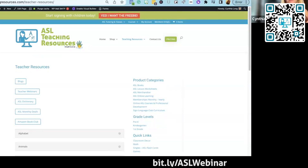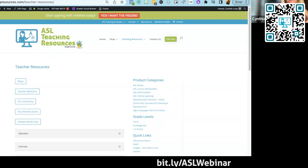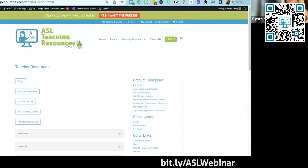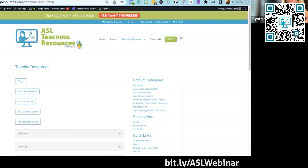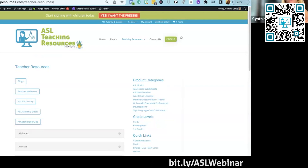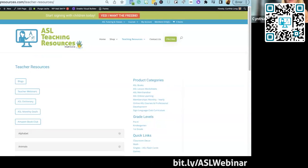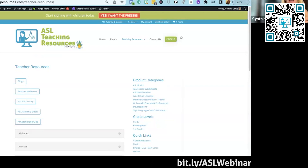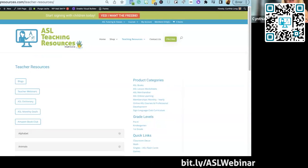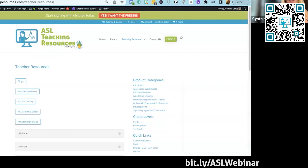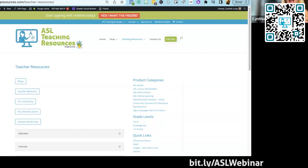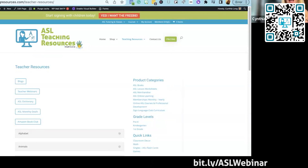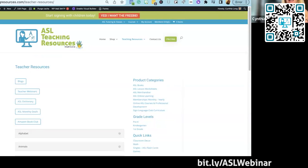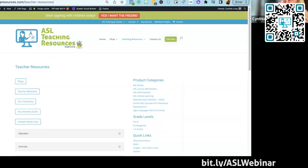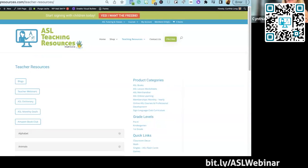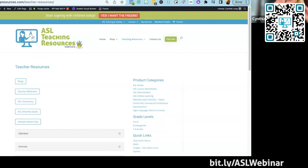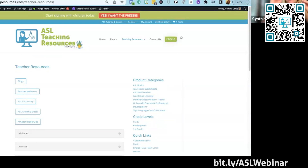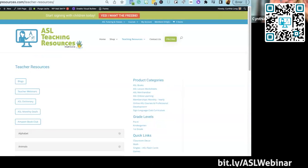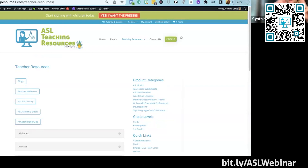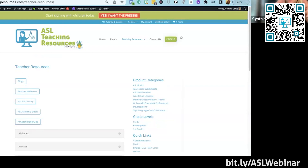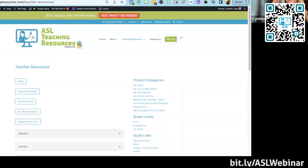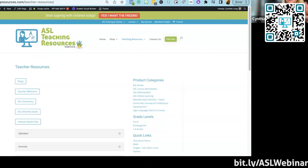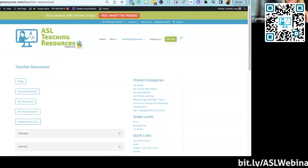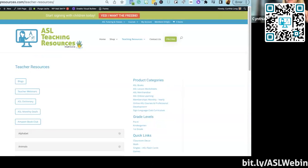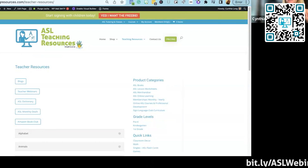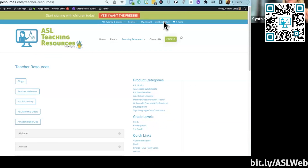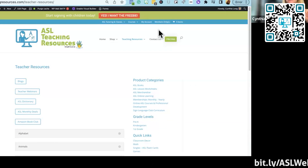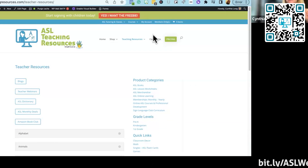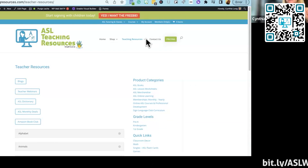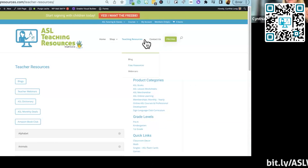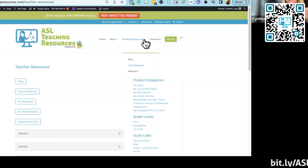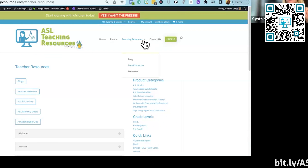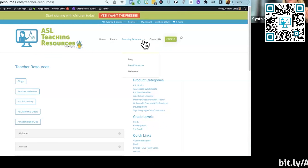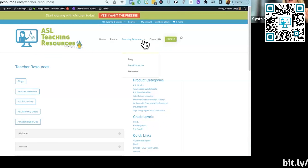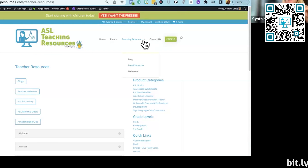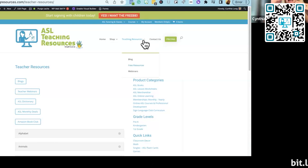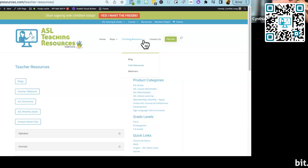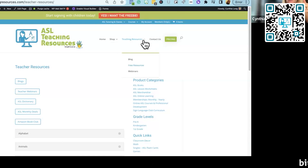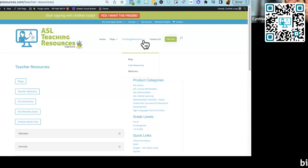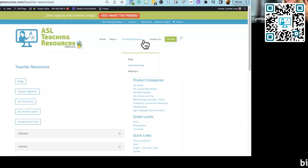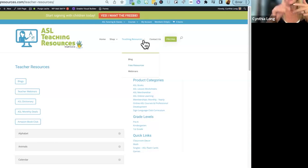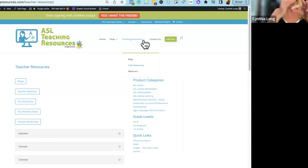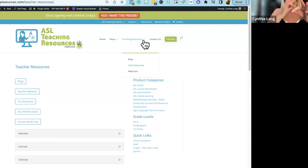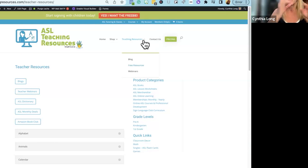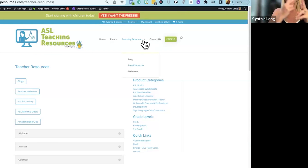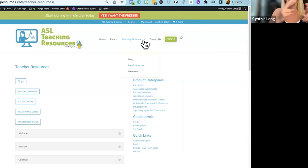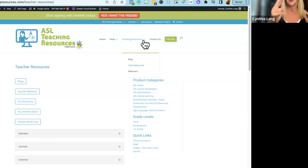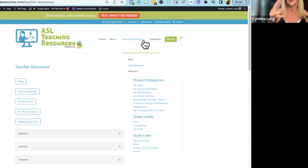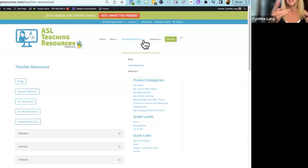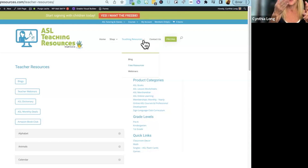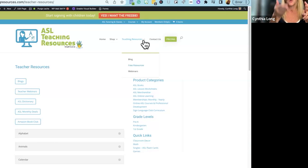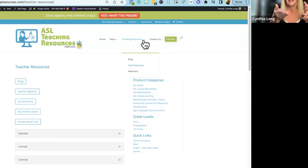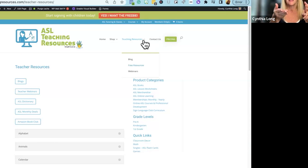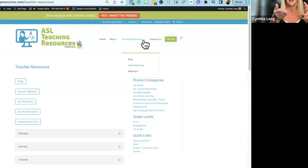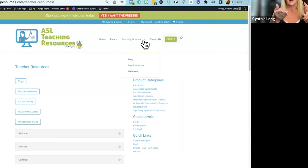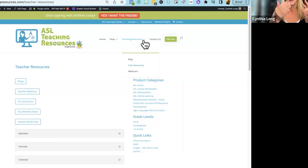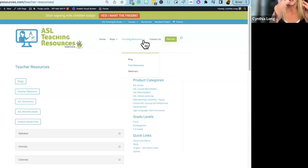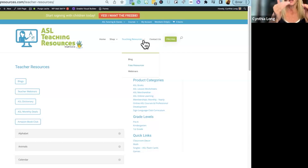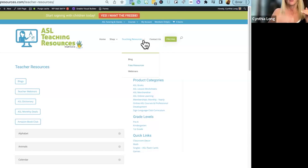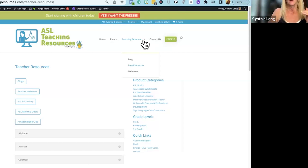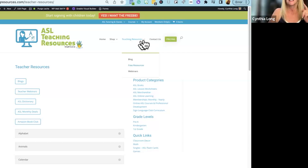can go over here and click on Teacher Resources. In the drop down, it says Free Resources. Right there, you can